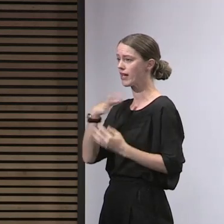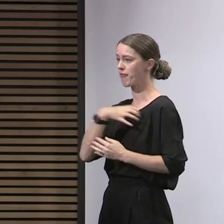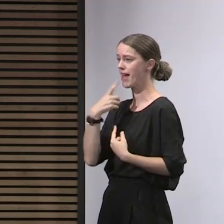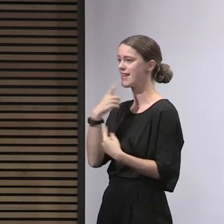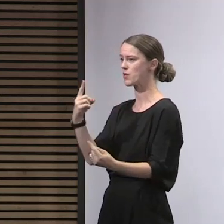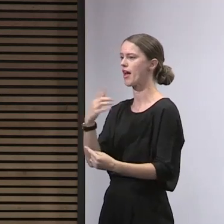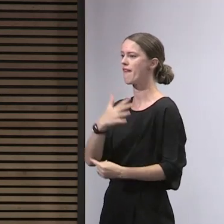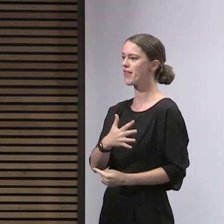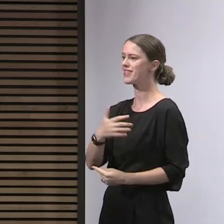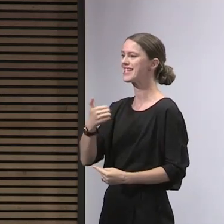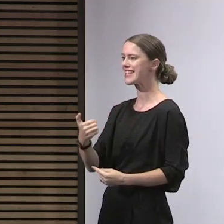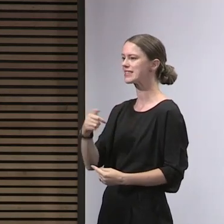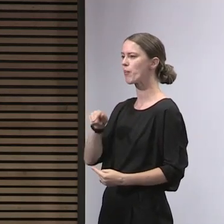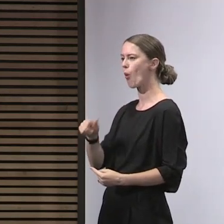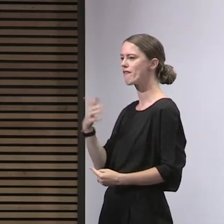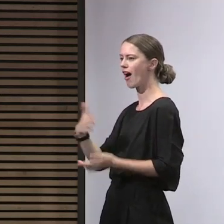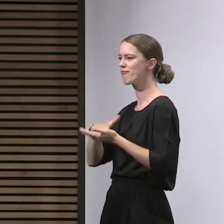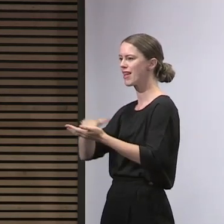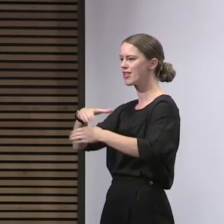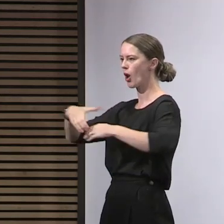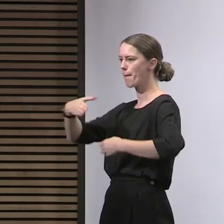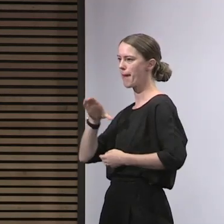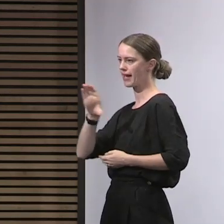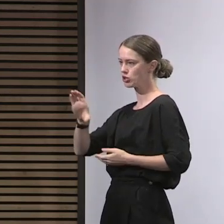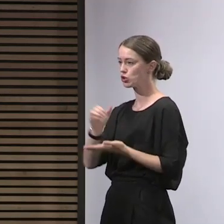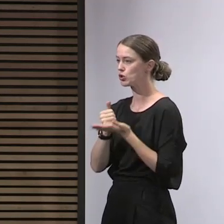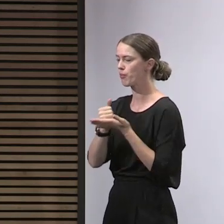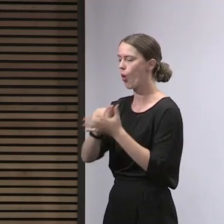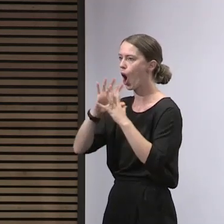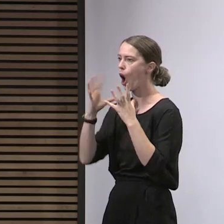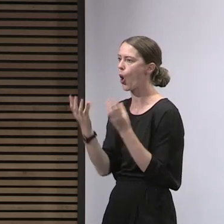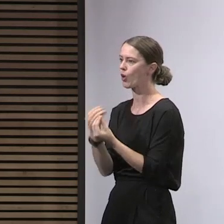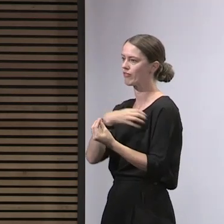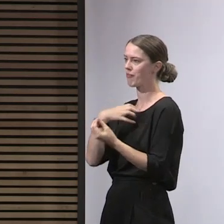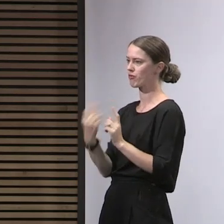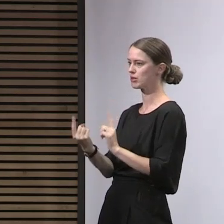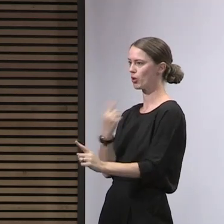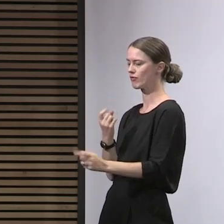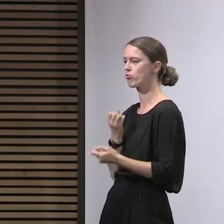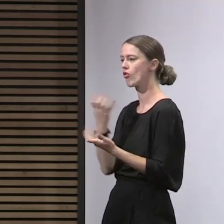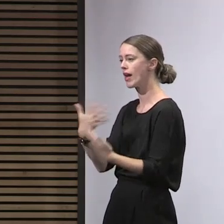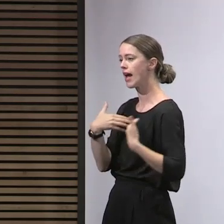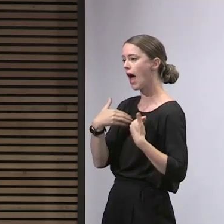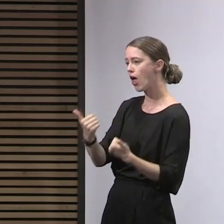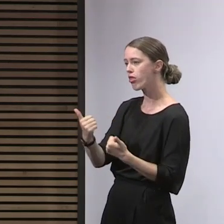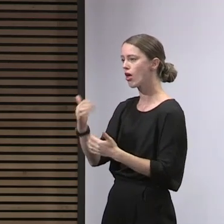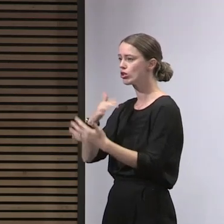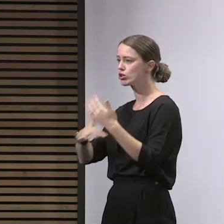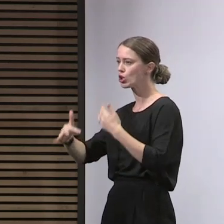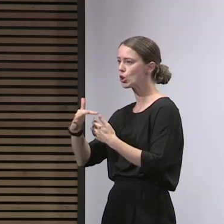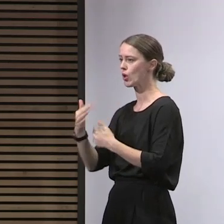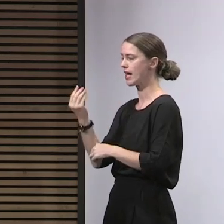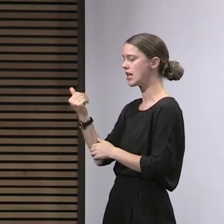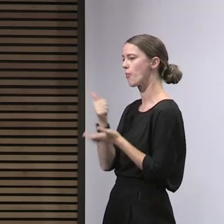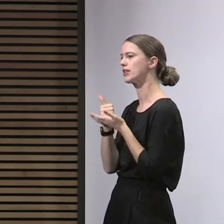a $56.5 million package to support a whole-of-government approach to providing health, social and